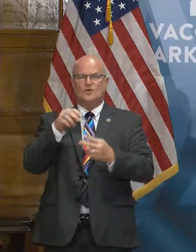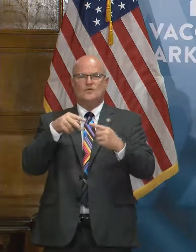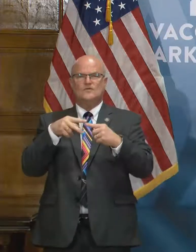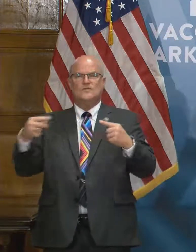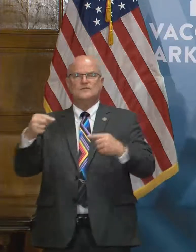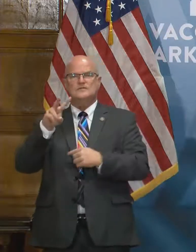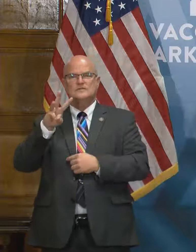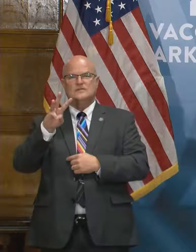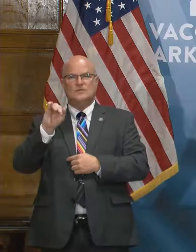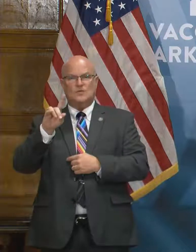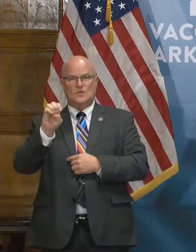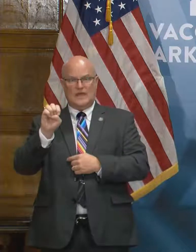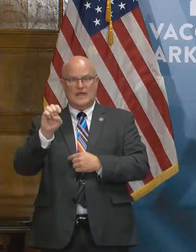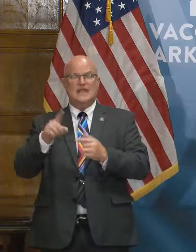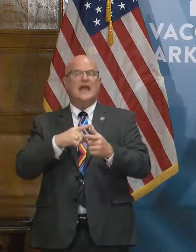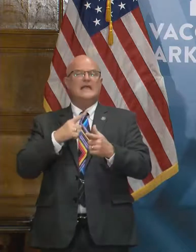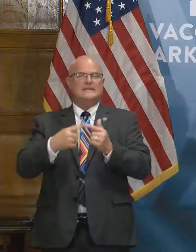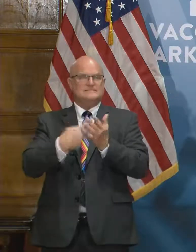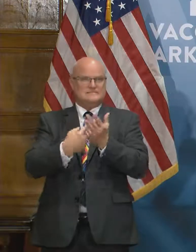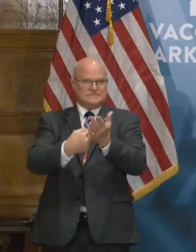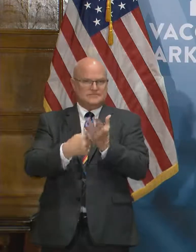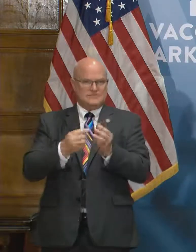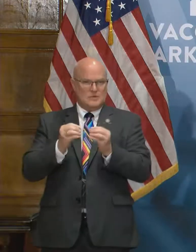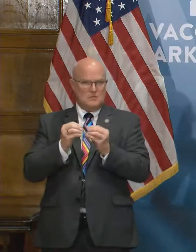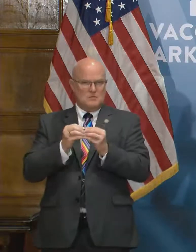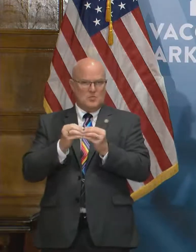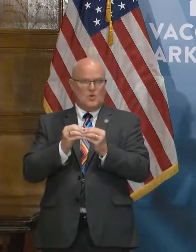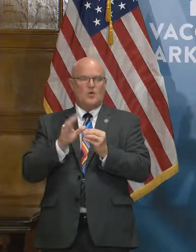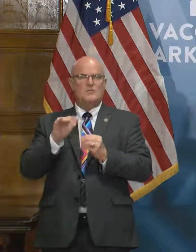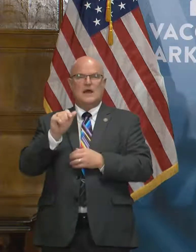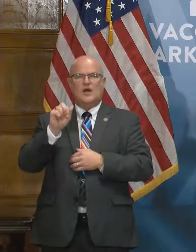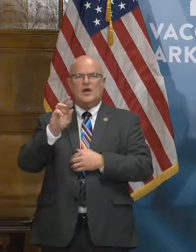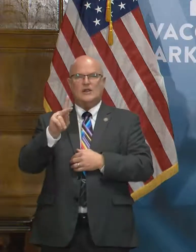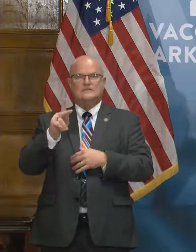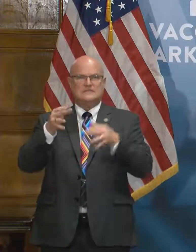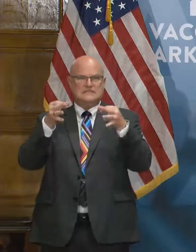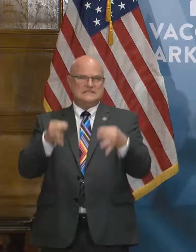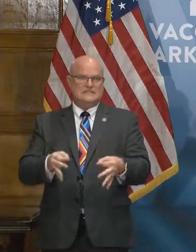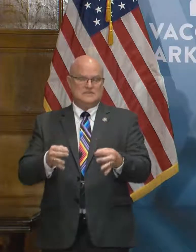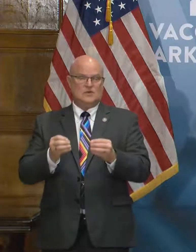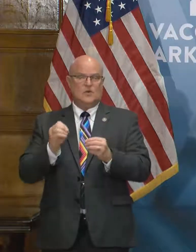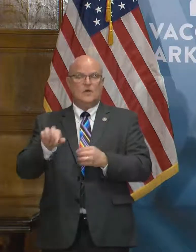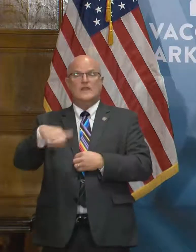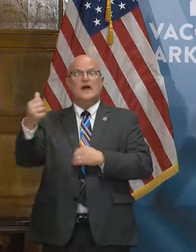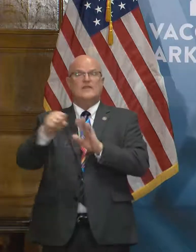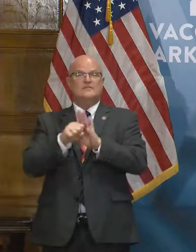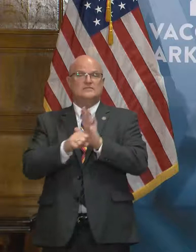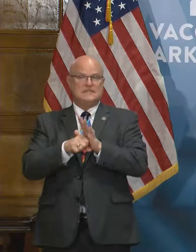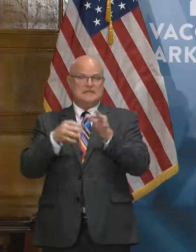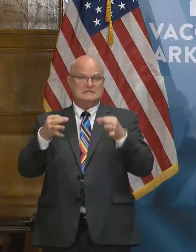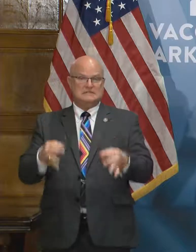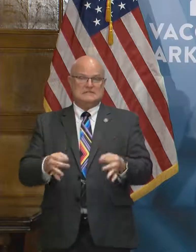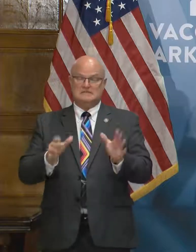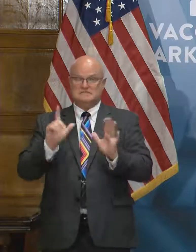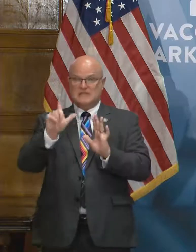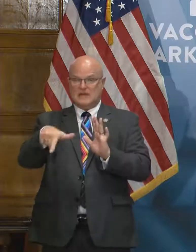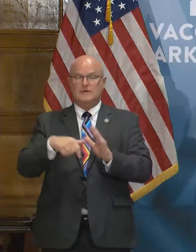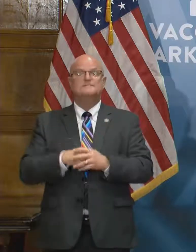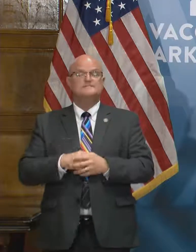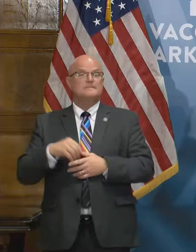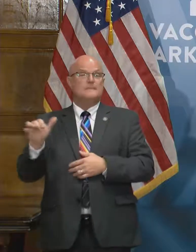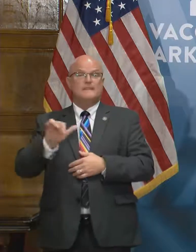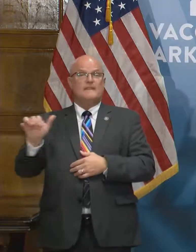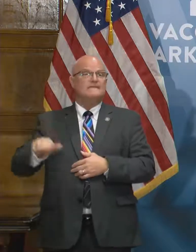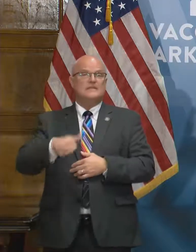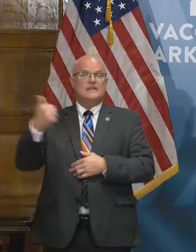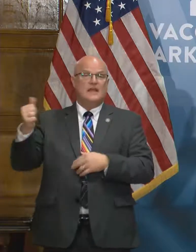then we'll know if any additional action needs to be taken by Arkansas or the states. And the same thing applies for